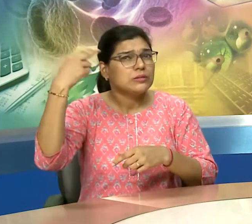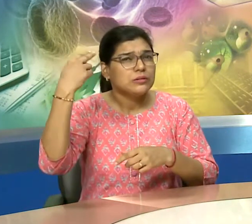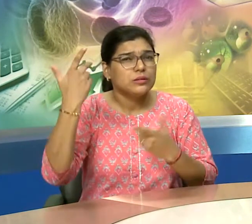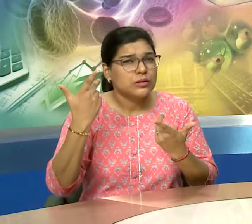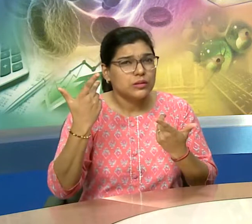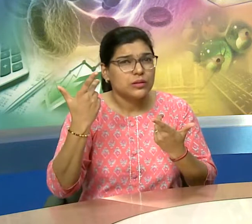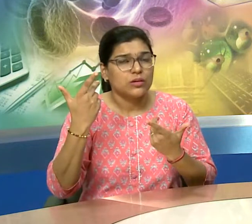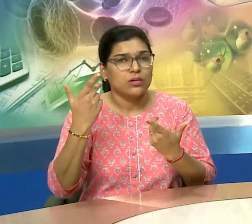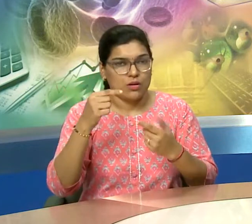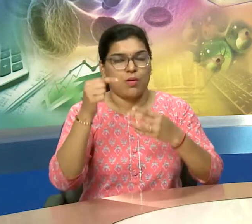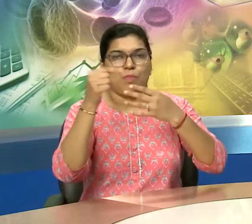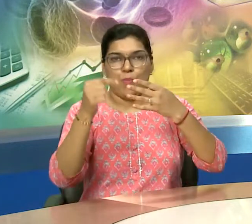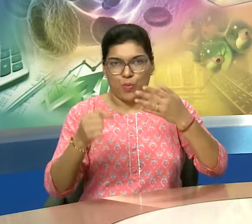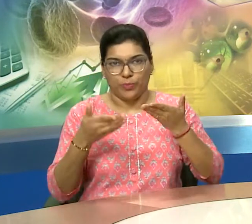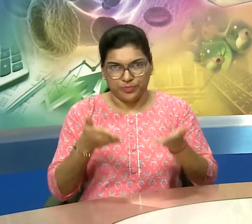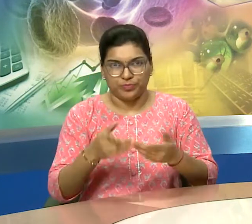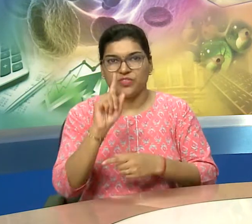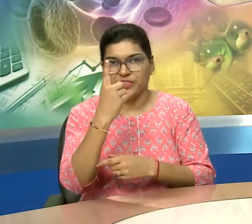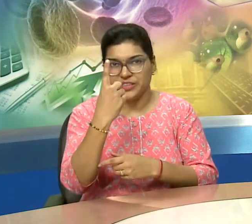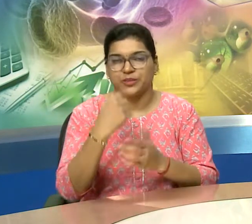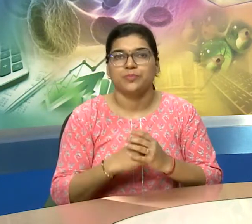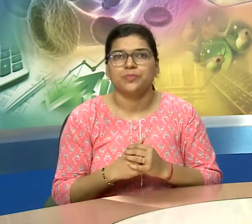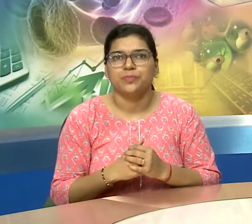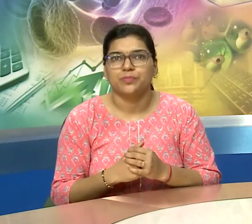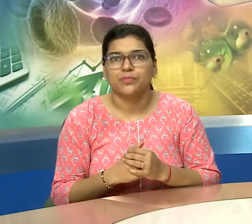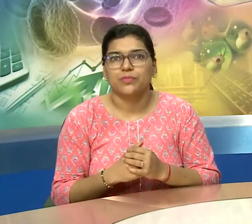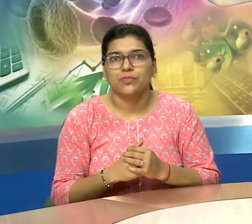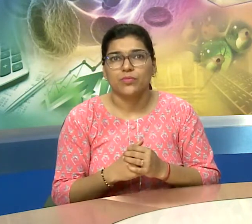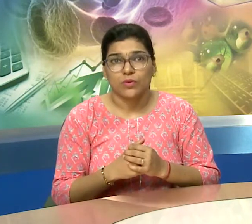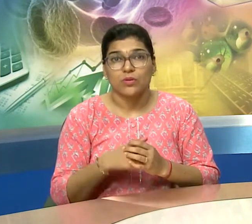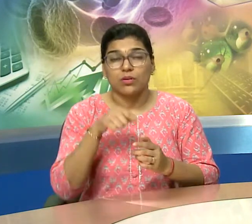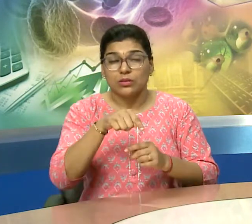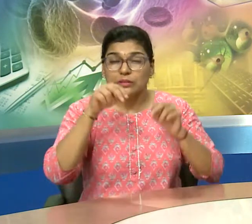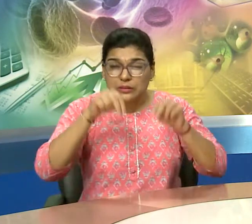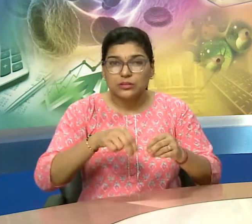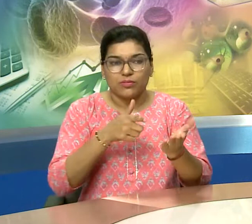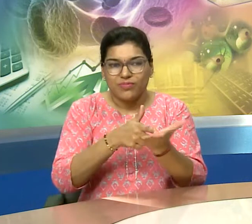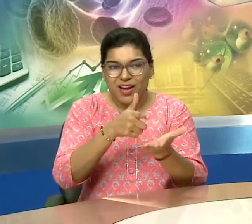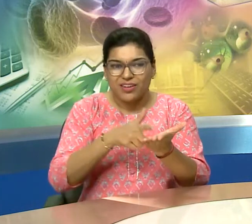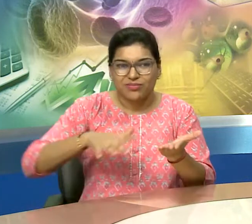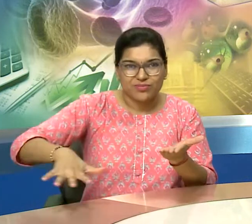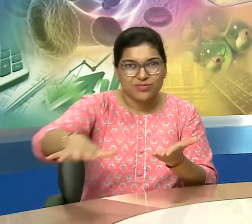Now let's discuss the factors which leads to rise in population. The first factor